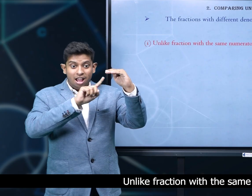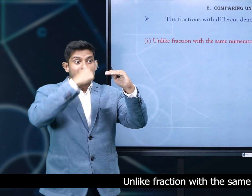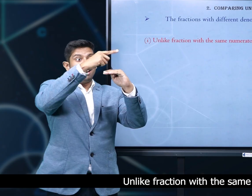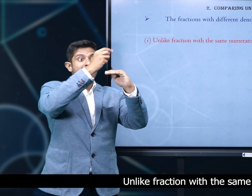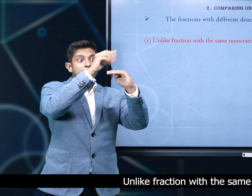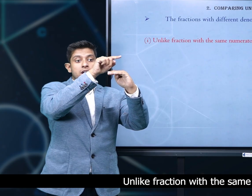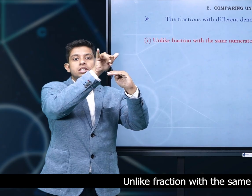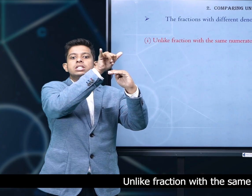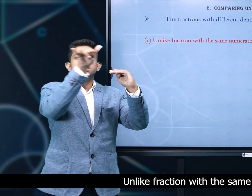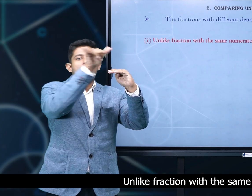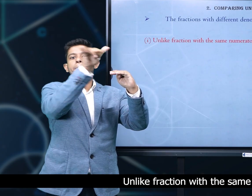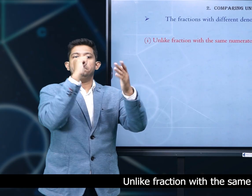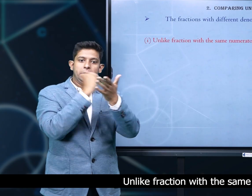Unlike fraction with the same numerator.